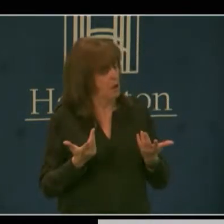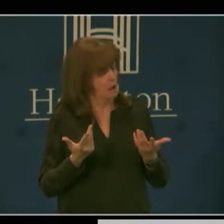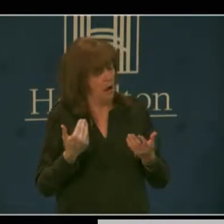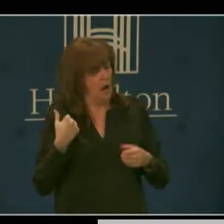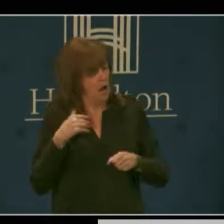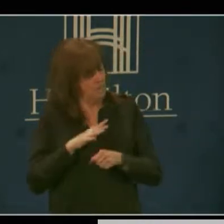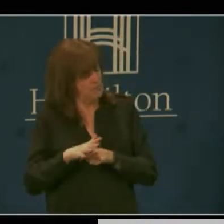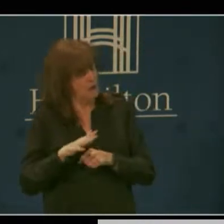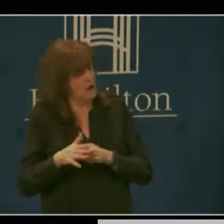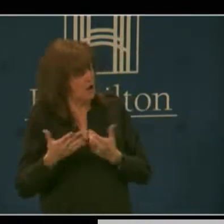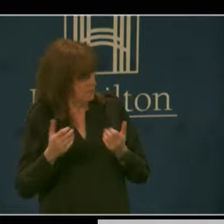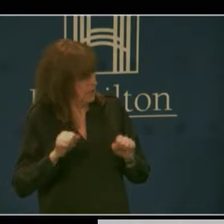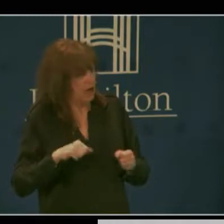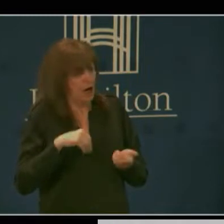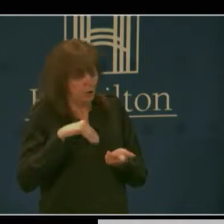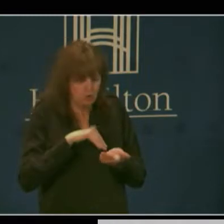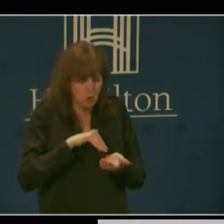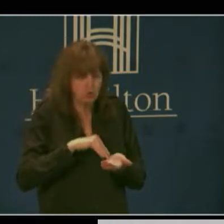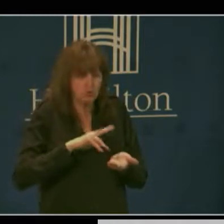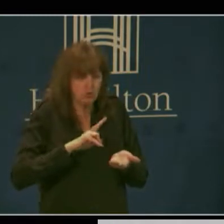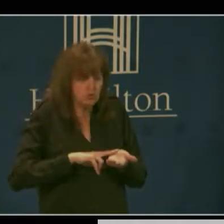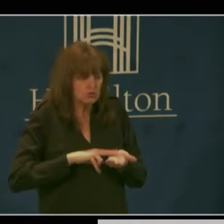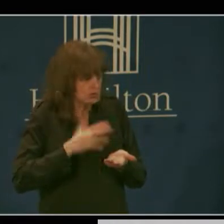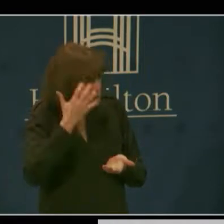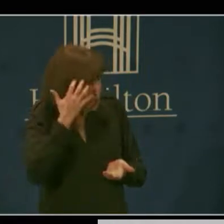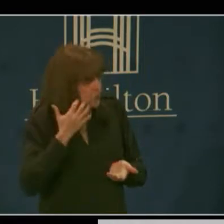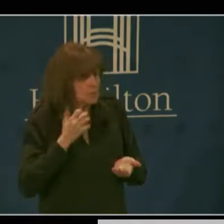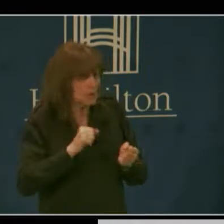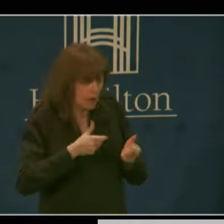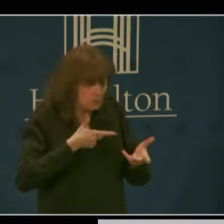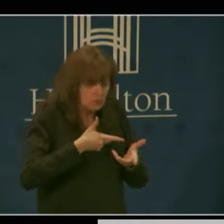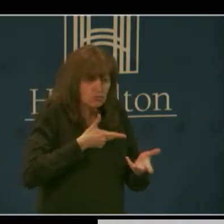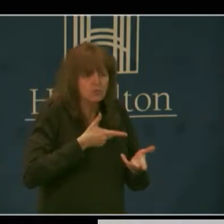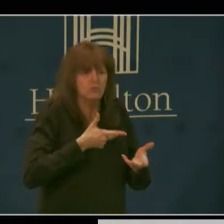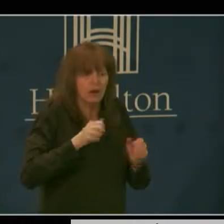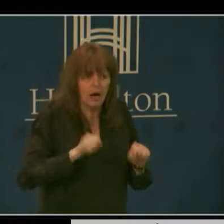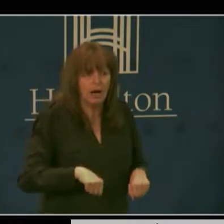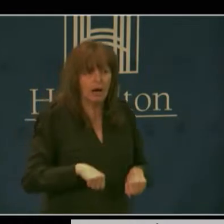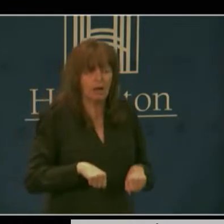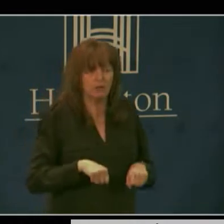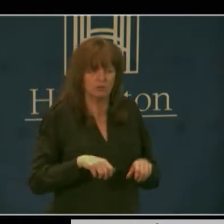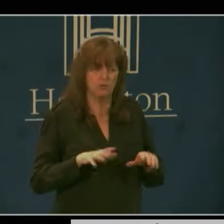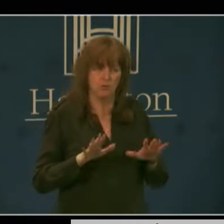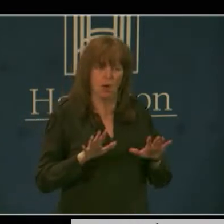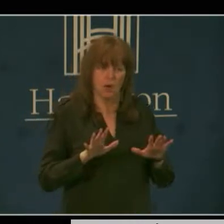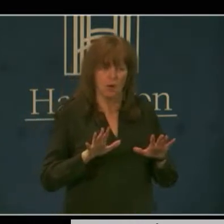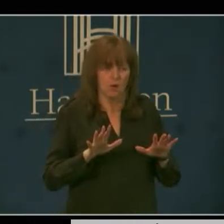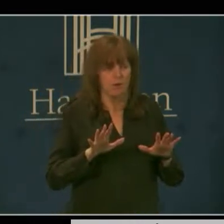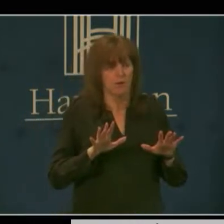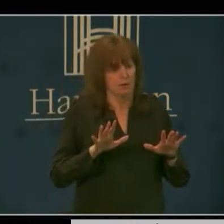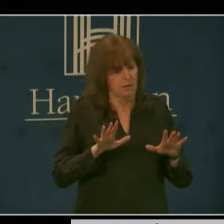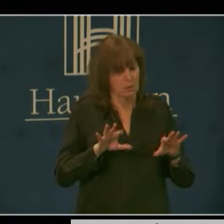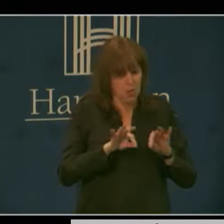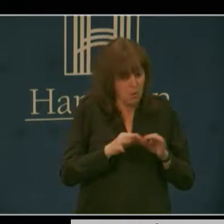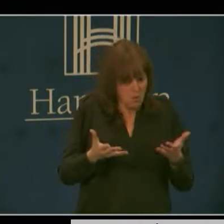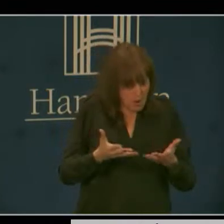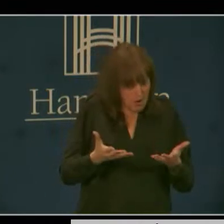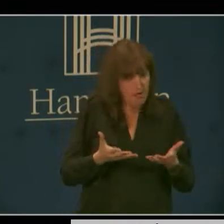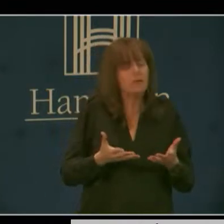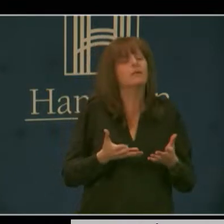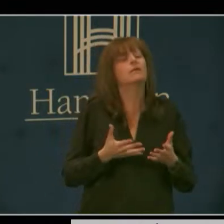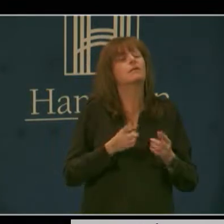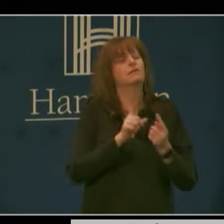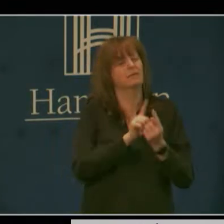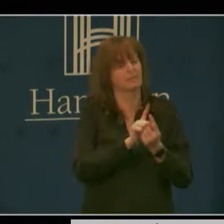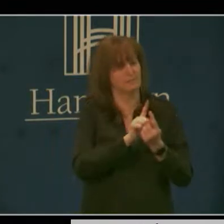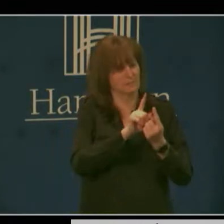be overwhelmed by it. So all of these strategies of physical distancing, They're not going to work perfectly. Quite frankly,